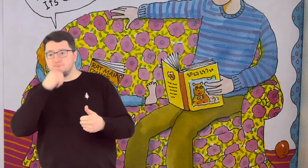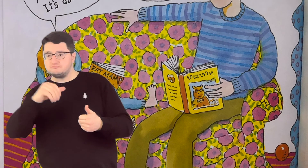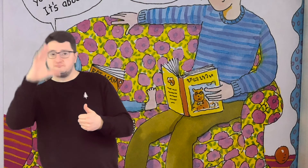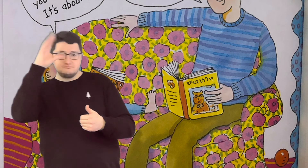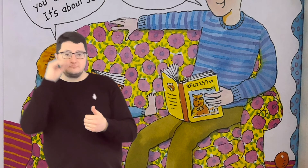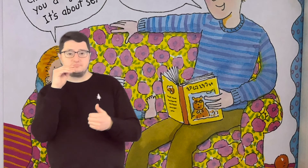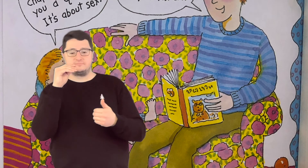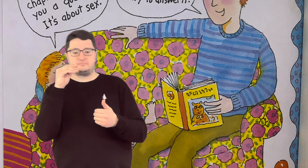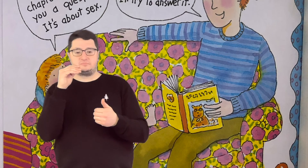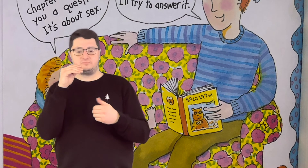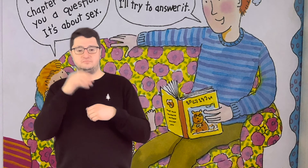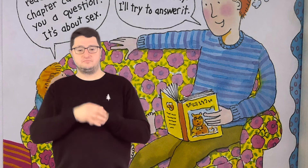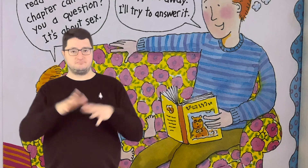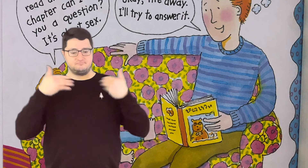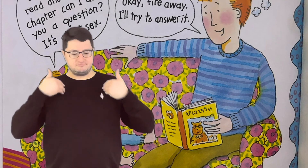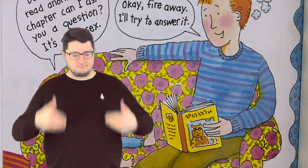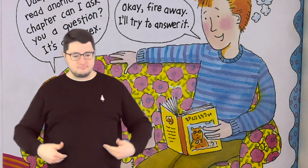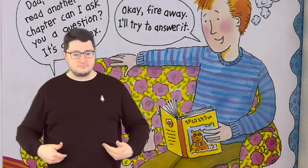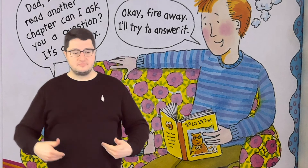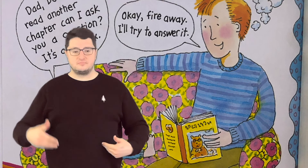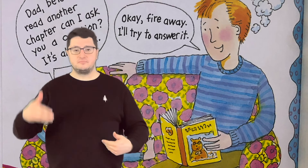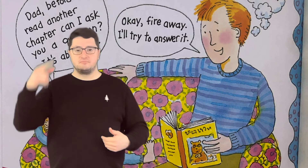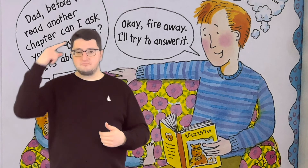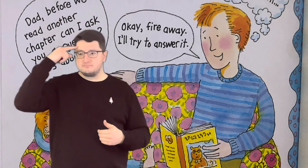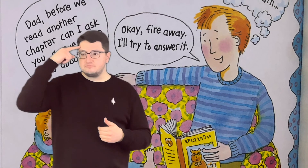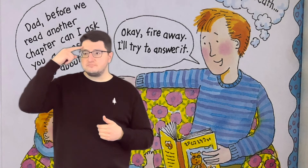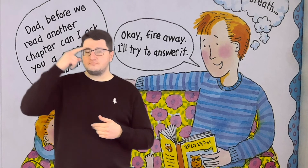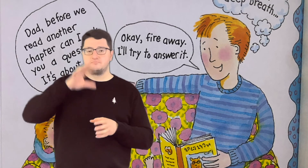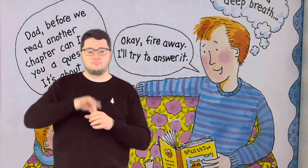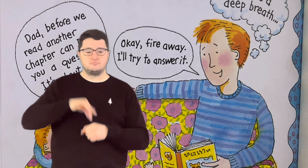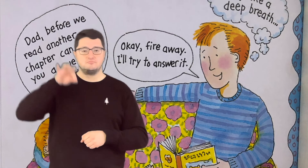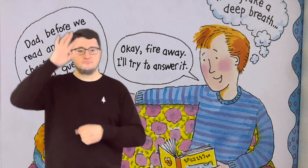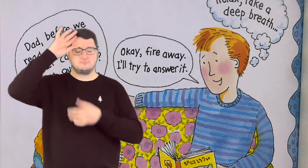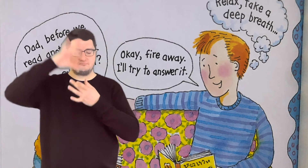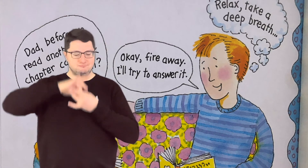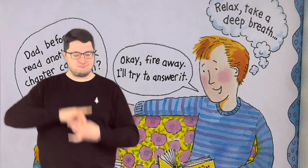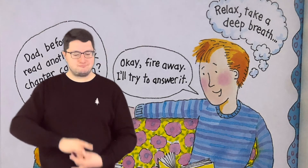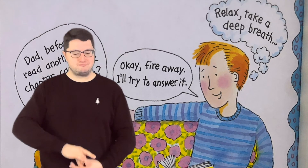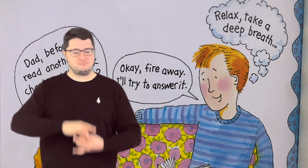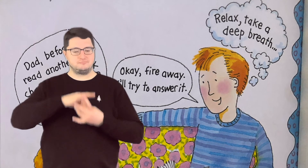right now, with a body, mind, and spirit all your own.